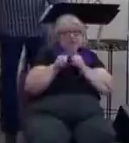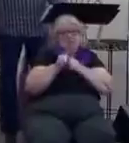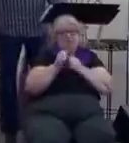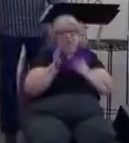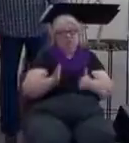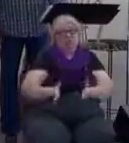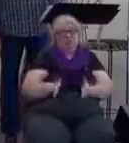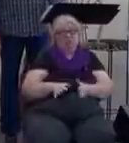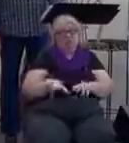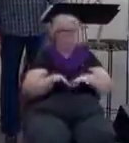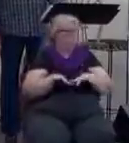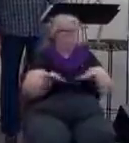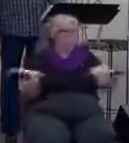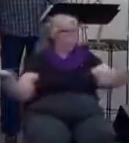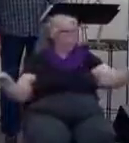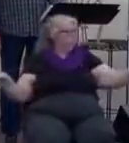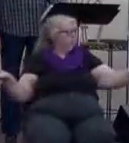nothing.